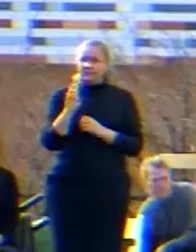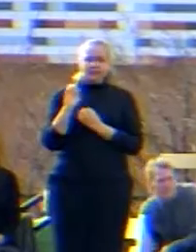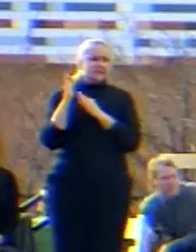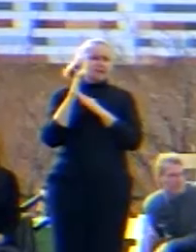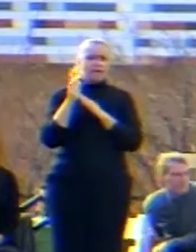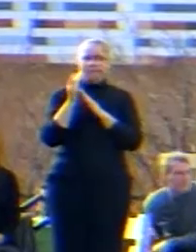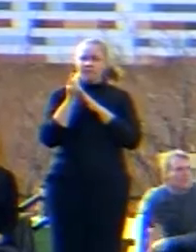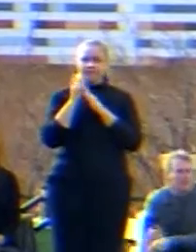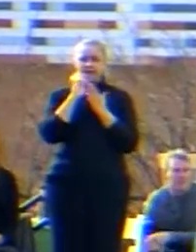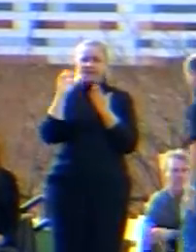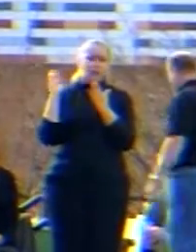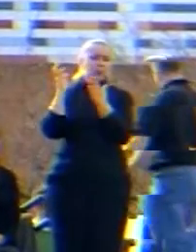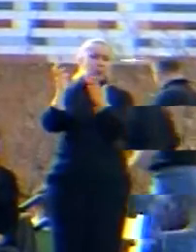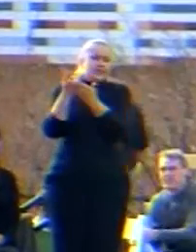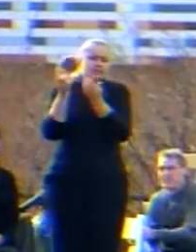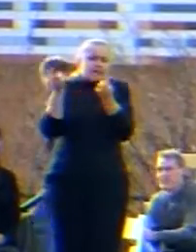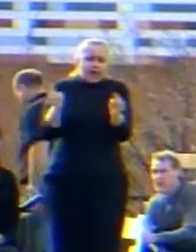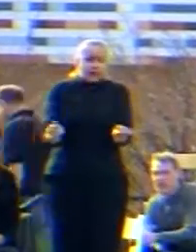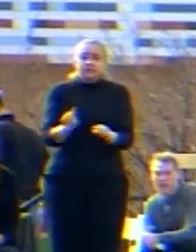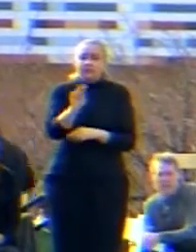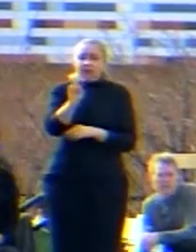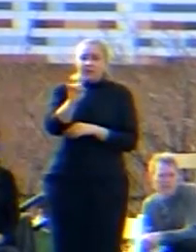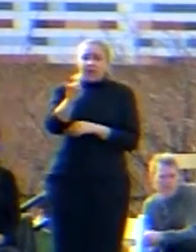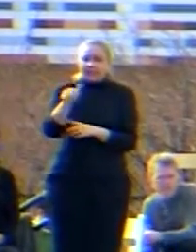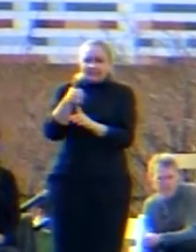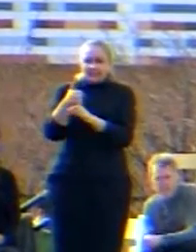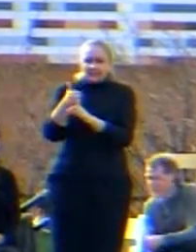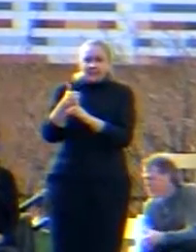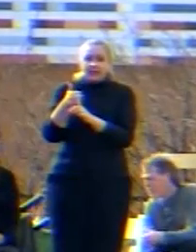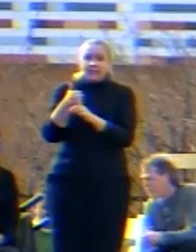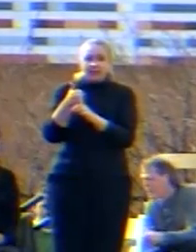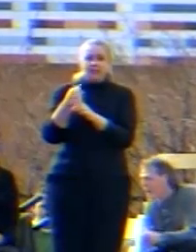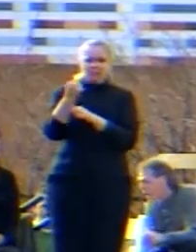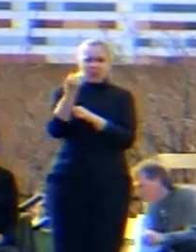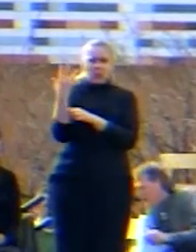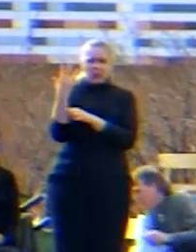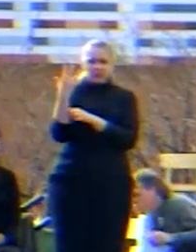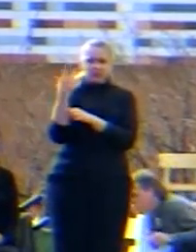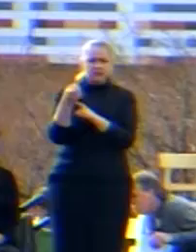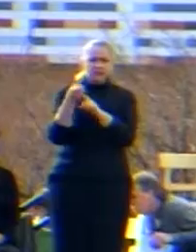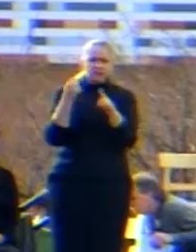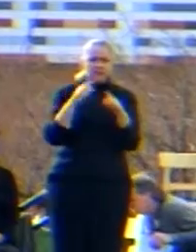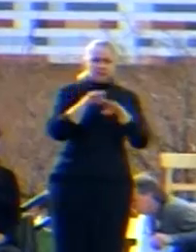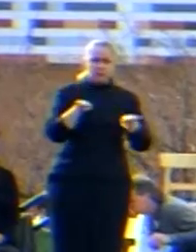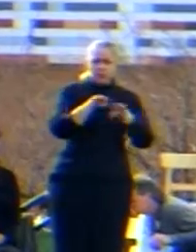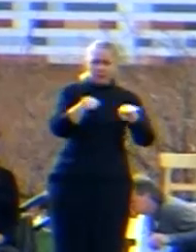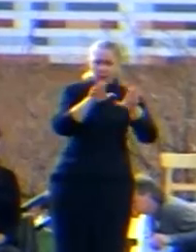the great moments I've ever witnessed took place. Muhammad Ali took that torch from the Olympic swimmer Janet Evans